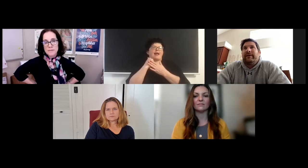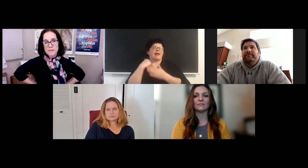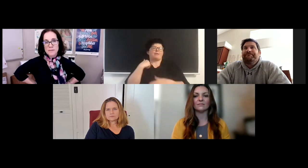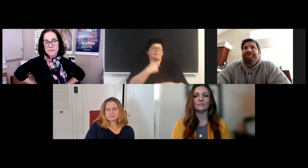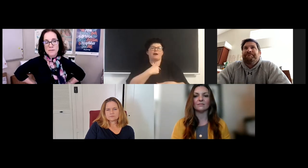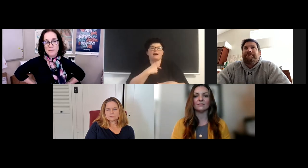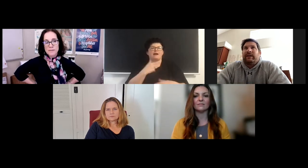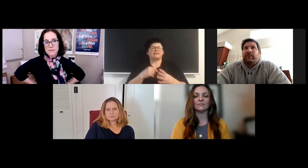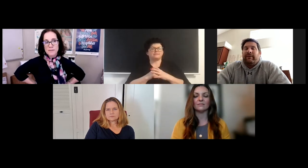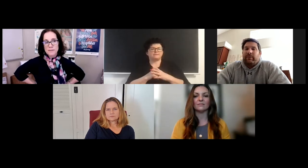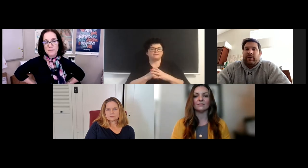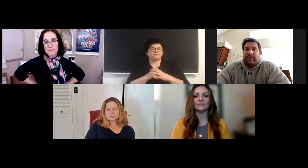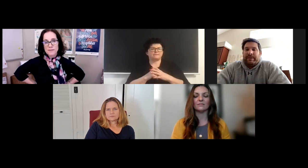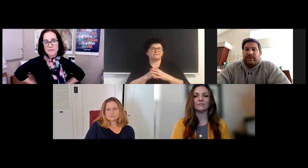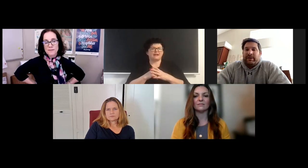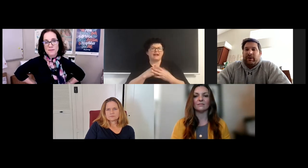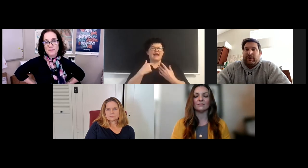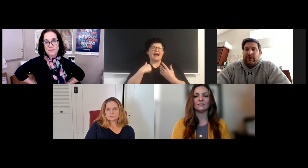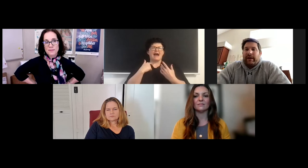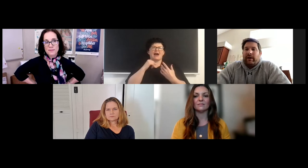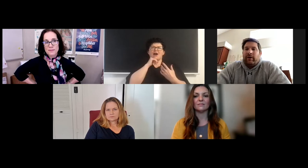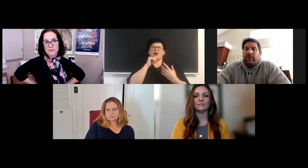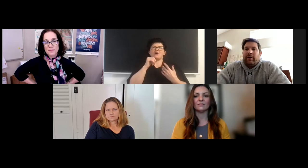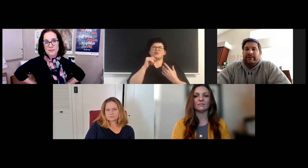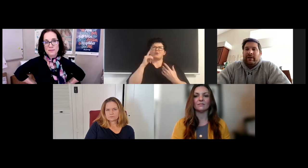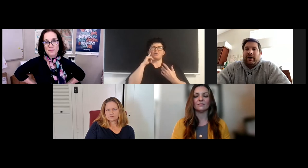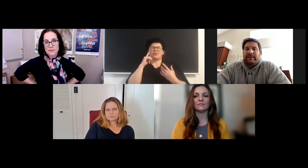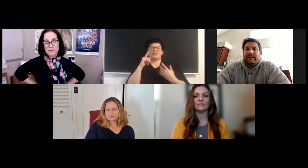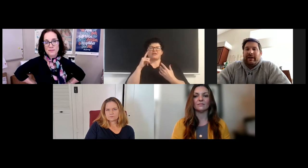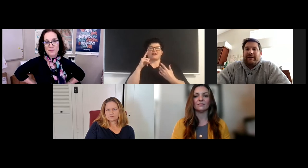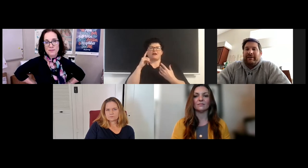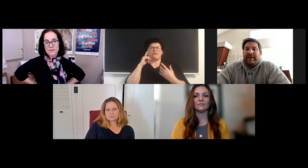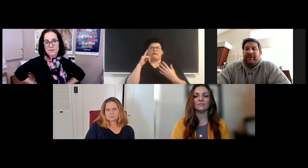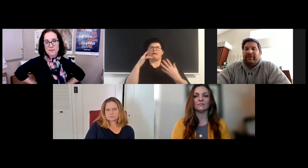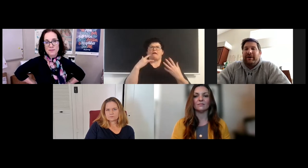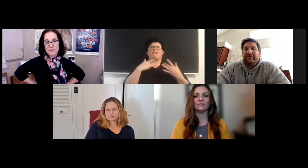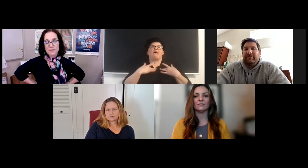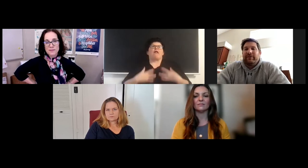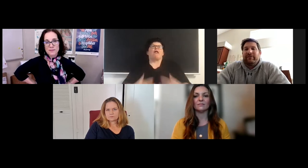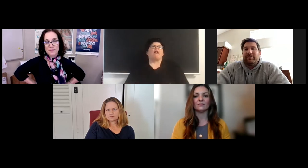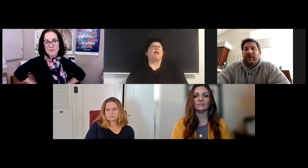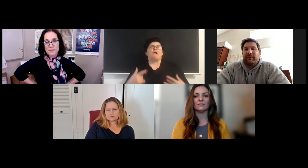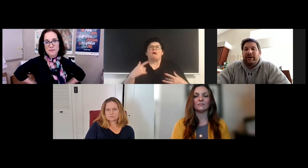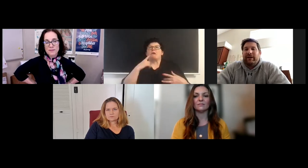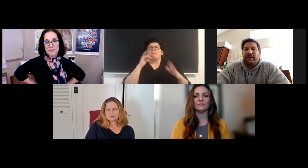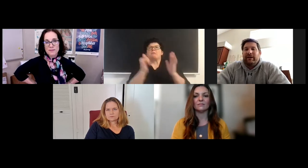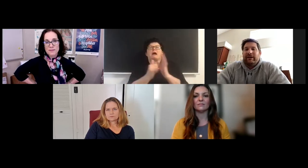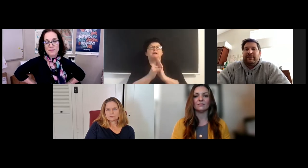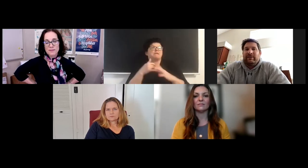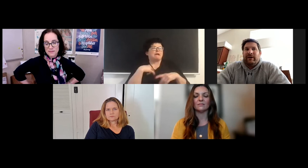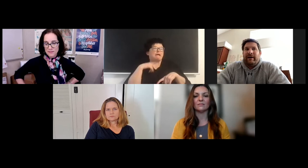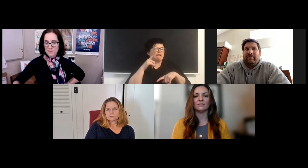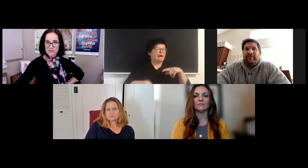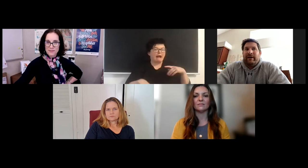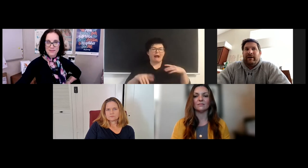that we ever were in a position where we were like, oh, all is lost, like nothing is possible, to where we needed